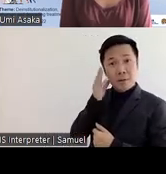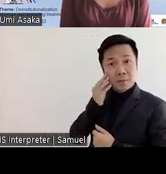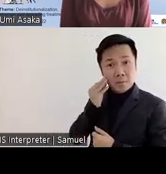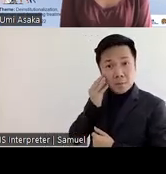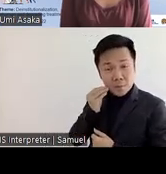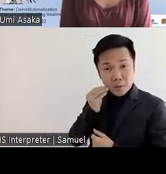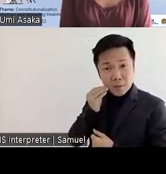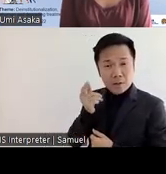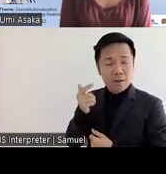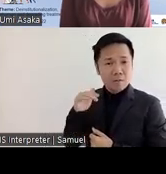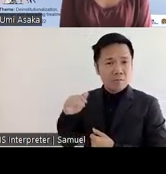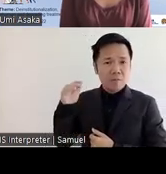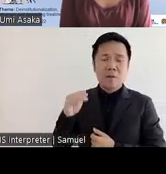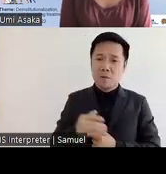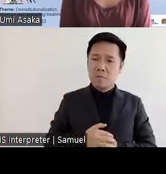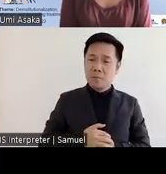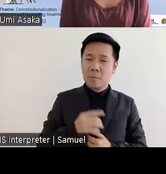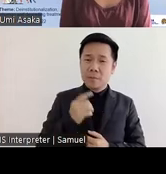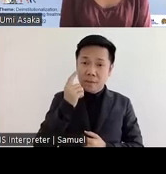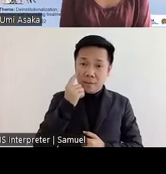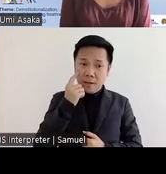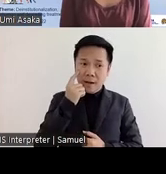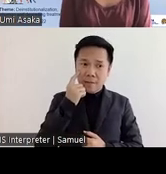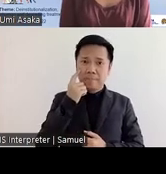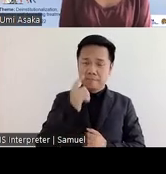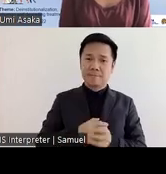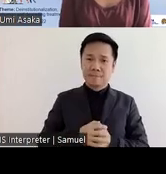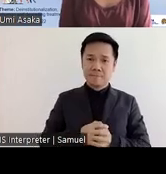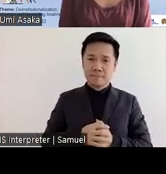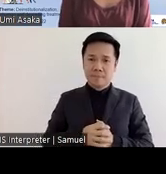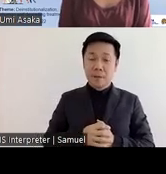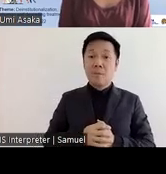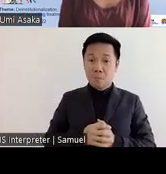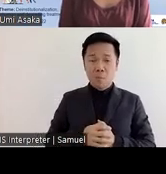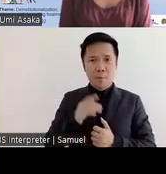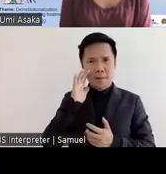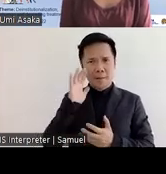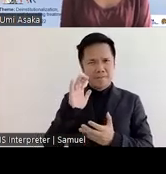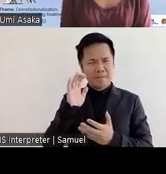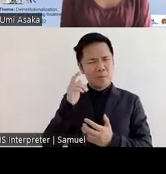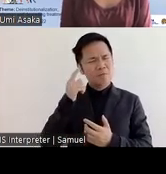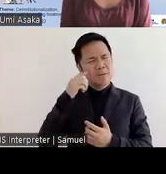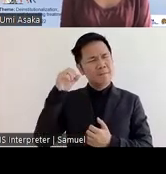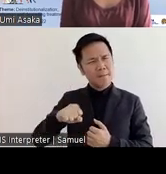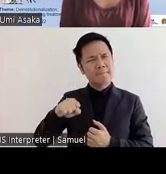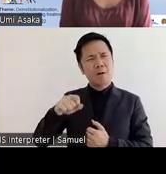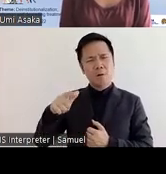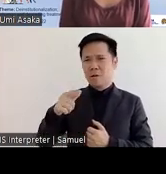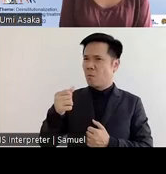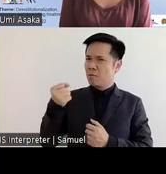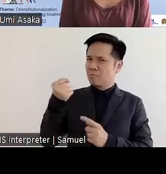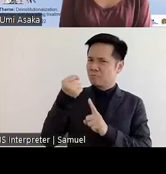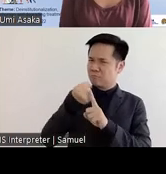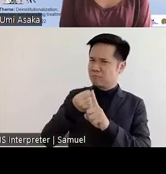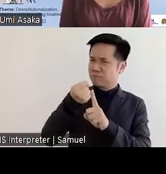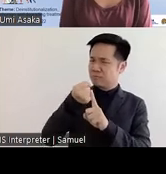to problems lead to dangerous compromises. We believe that an endless confrontation is the only course